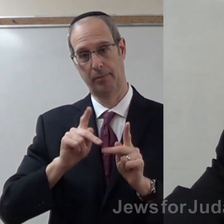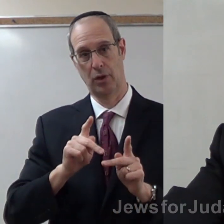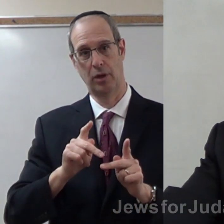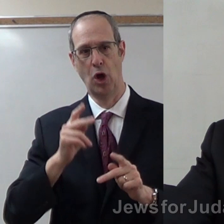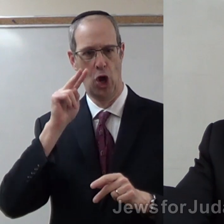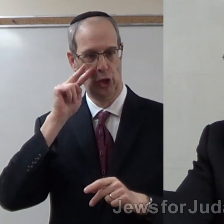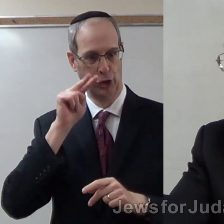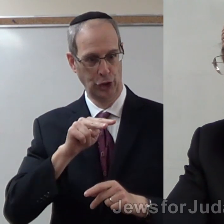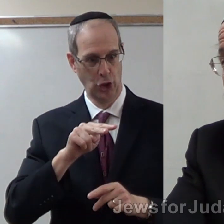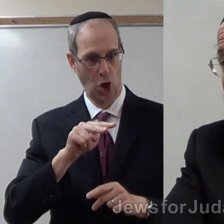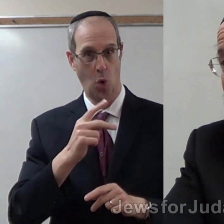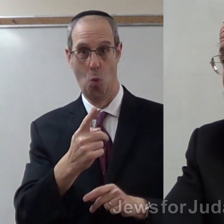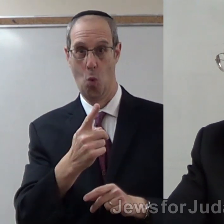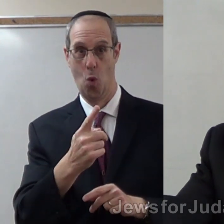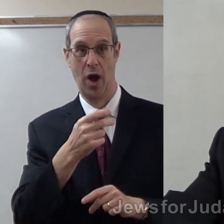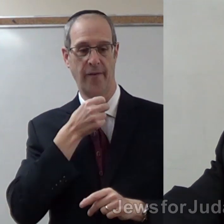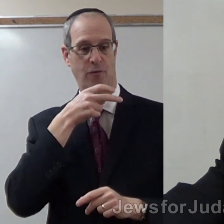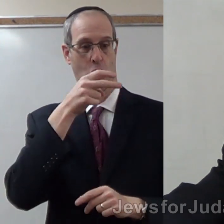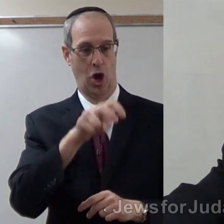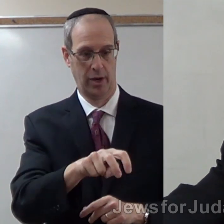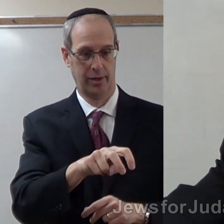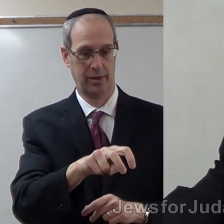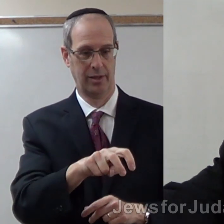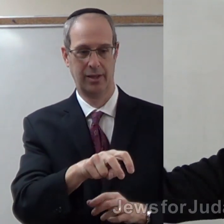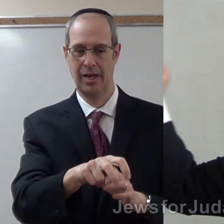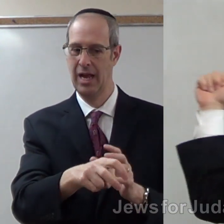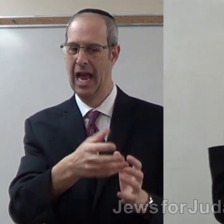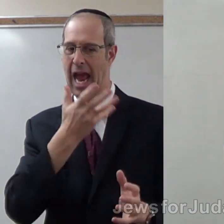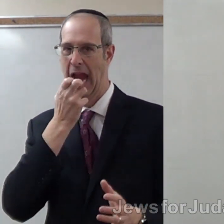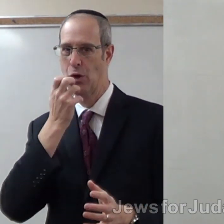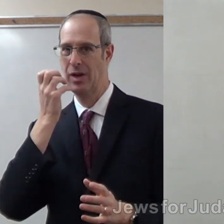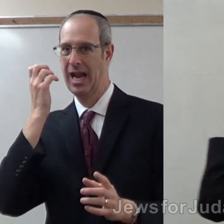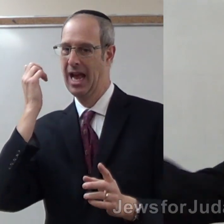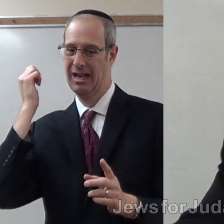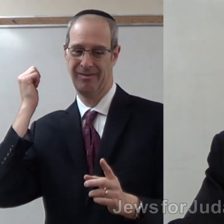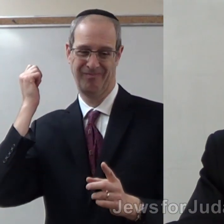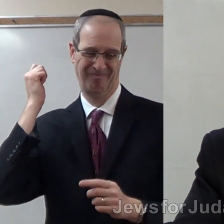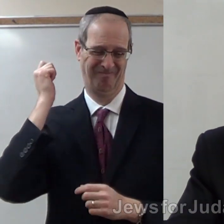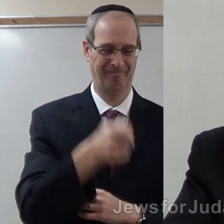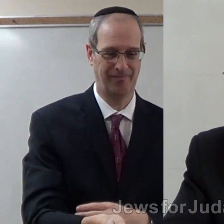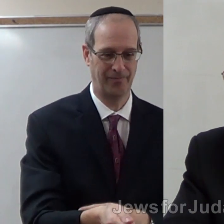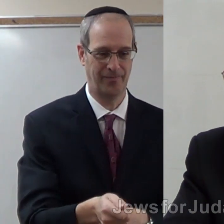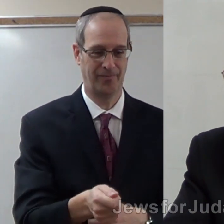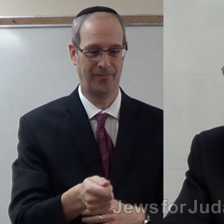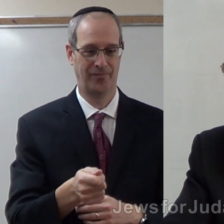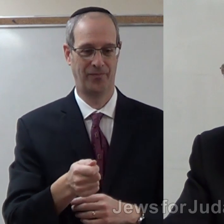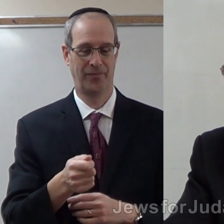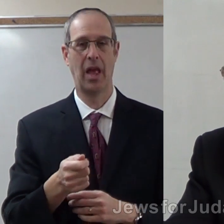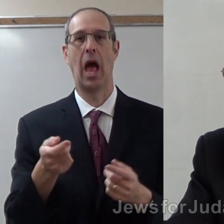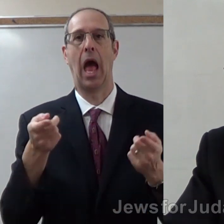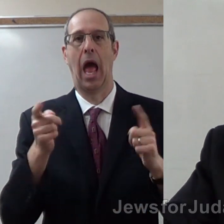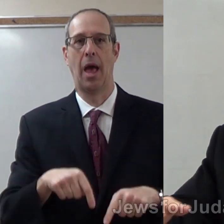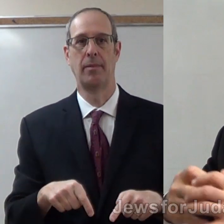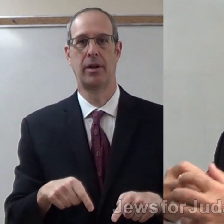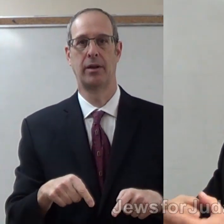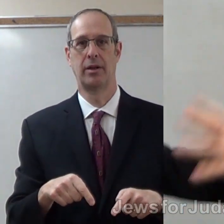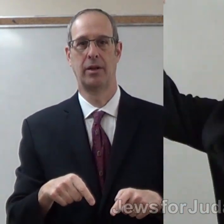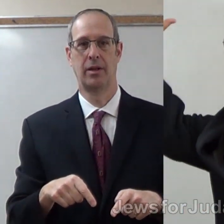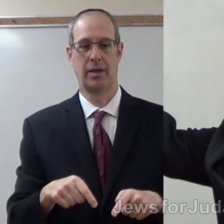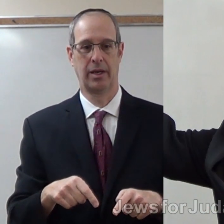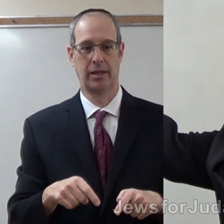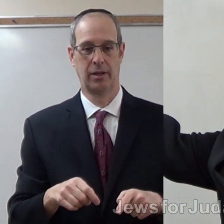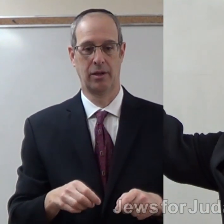they saw this frog, they got so angry, they started to hit the frog. And what happened?